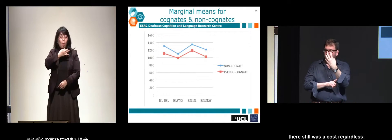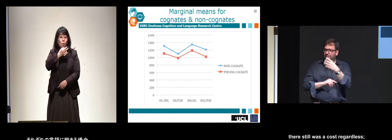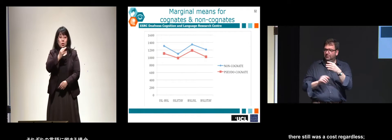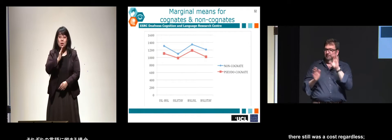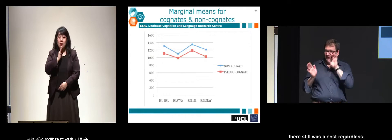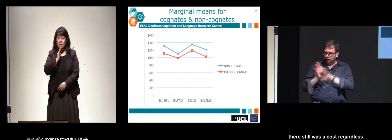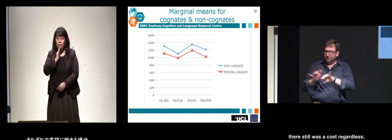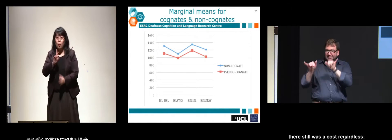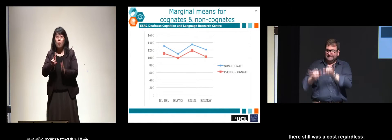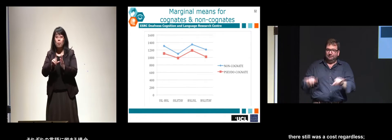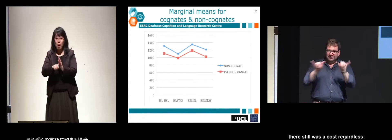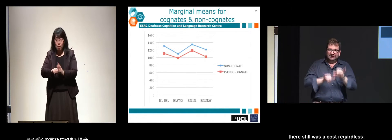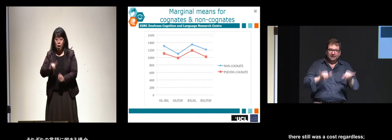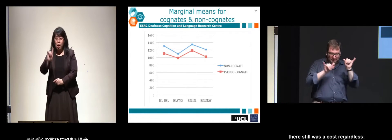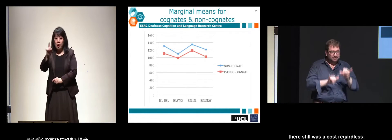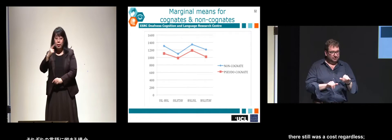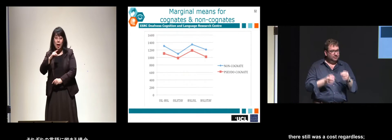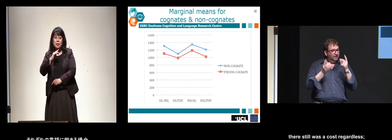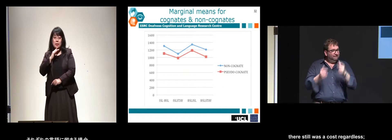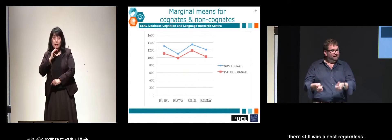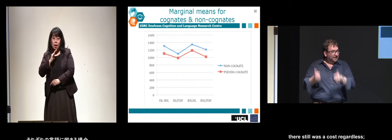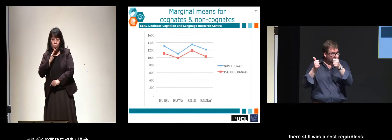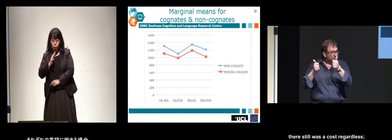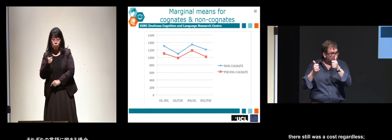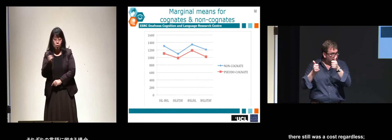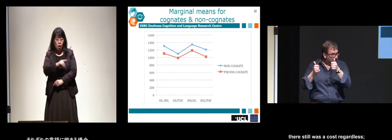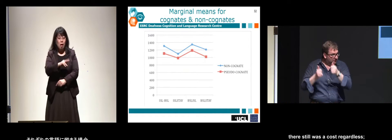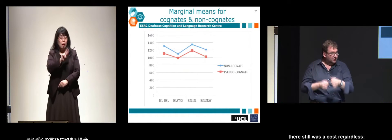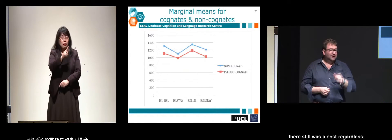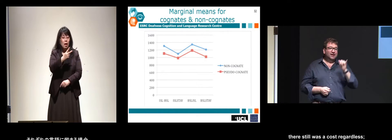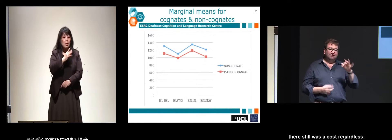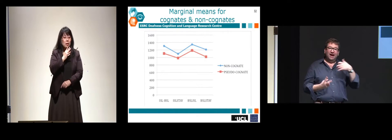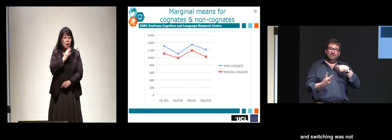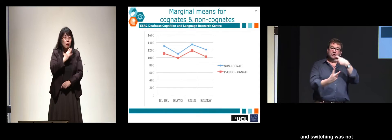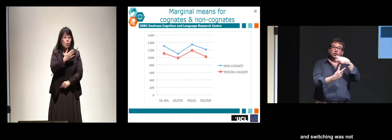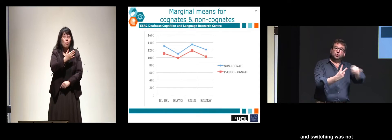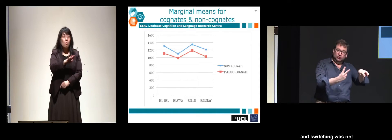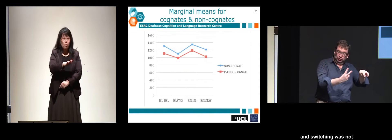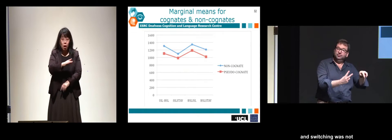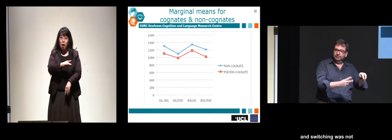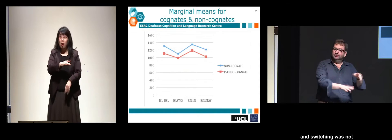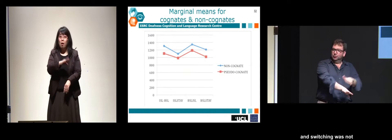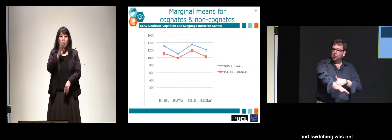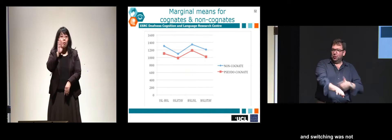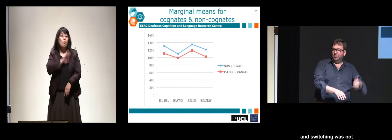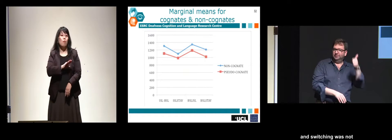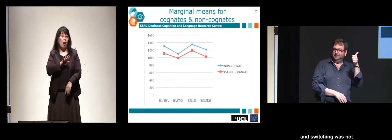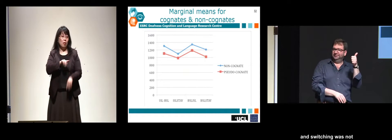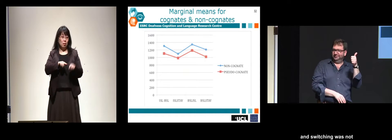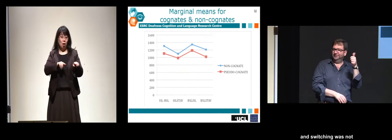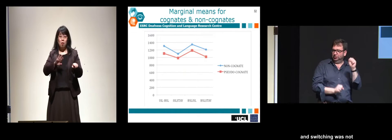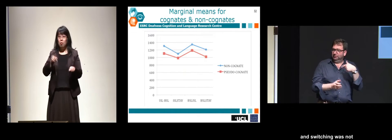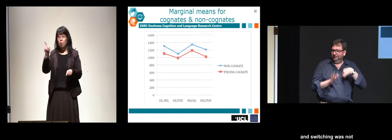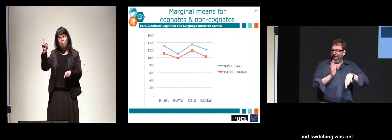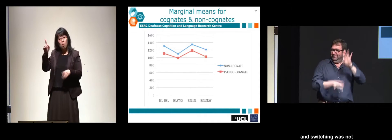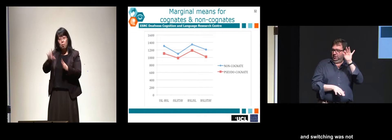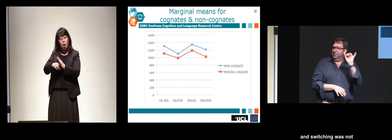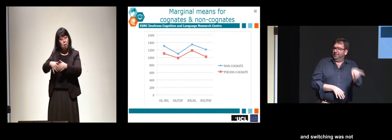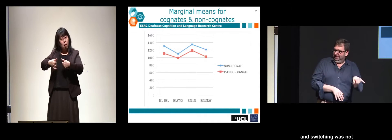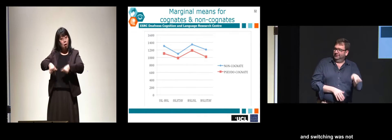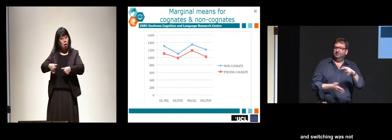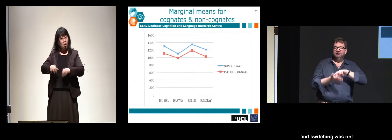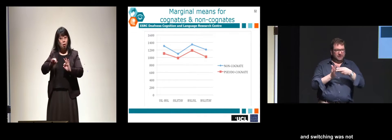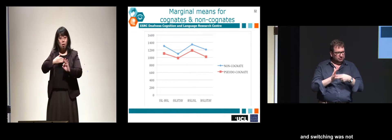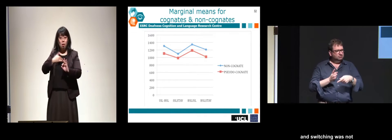cost, regardless. The differences between these staying and switching was not